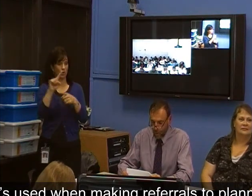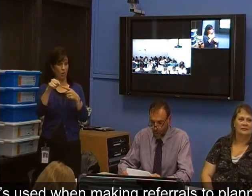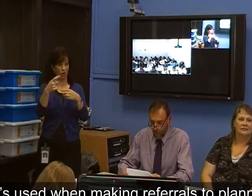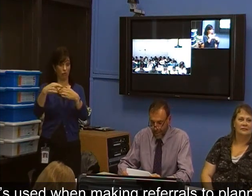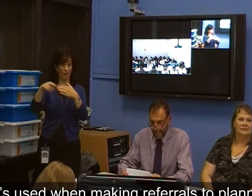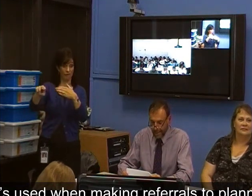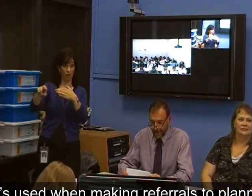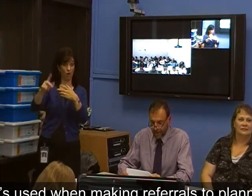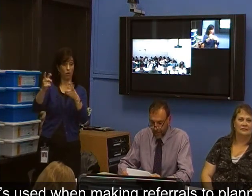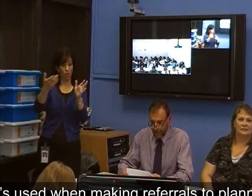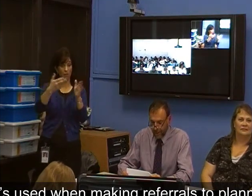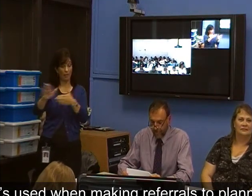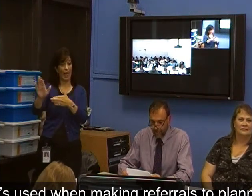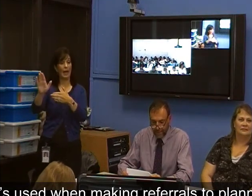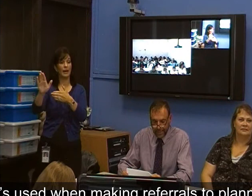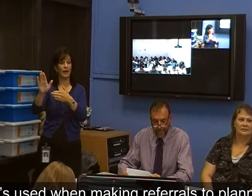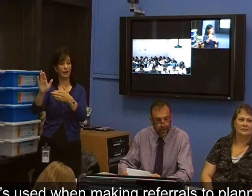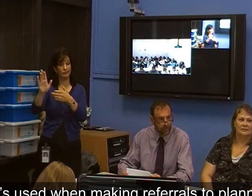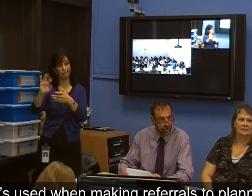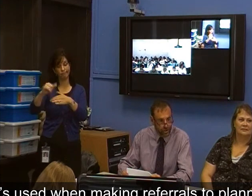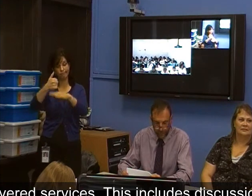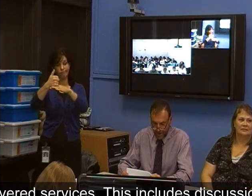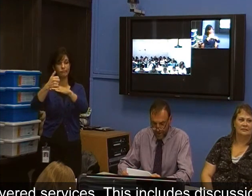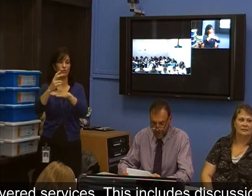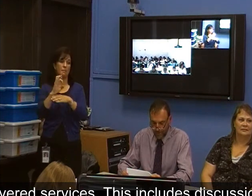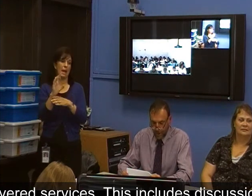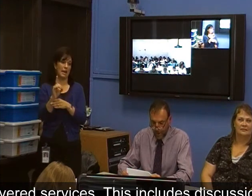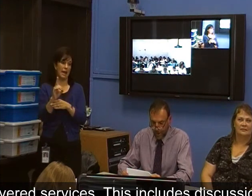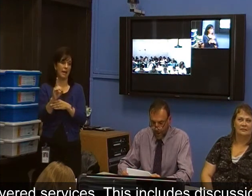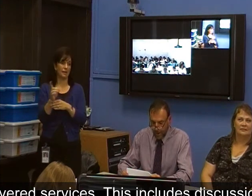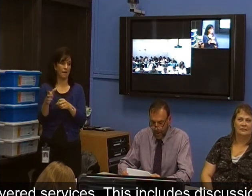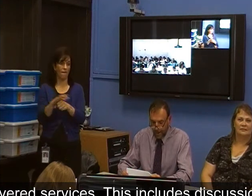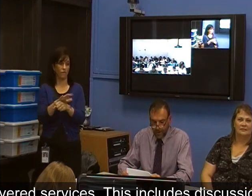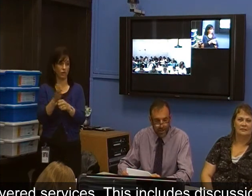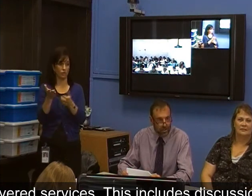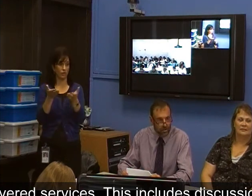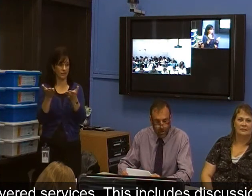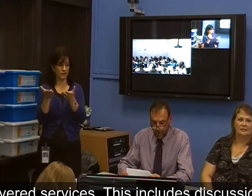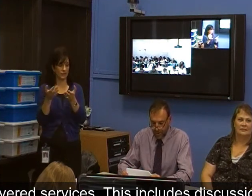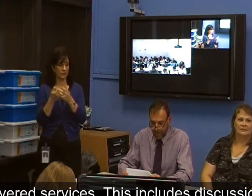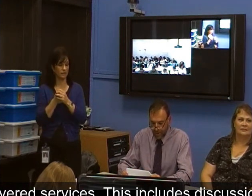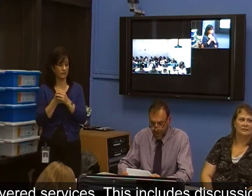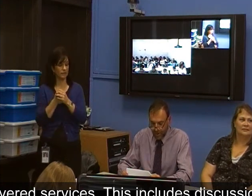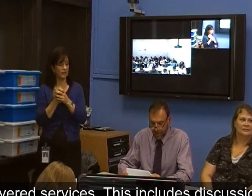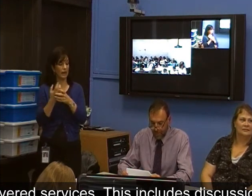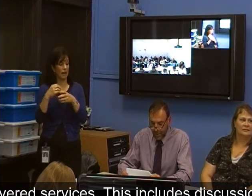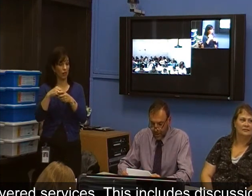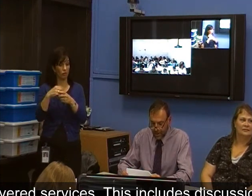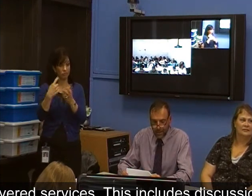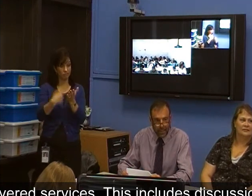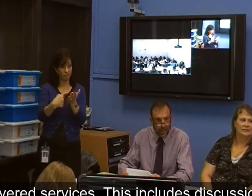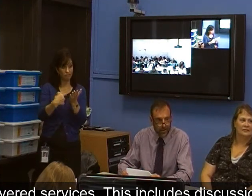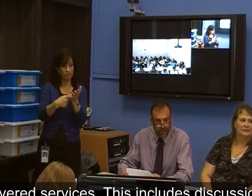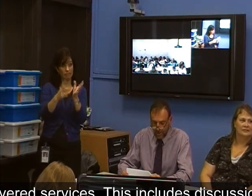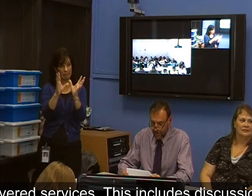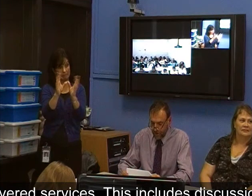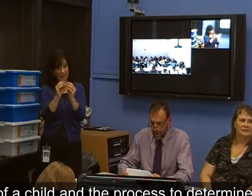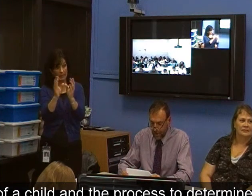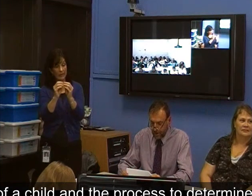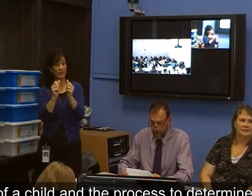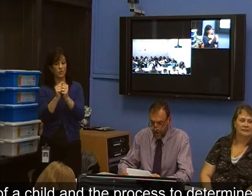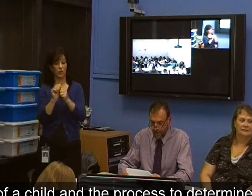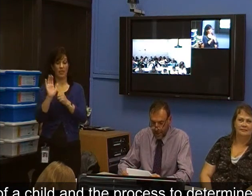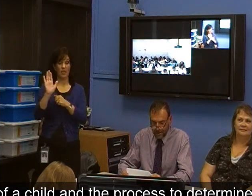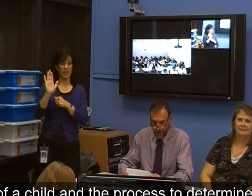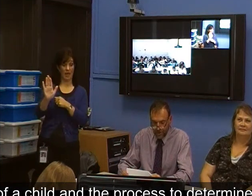or coordinating the delivery of Medicaid-covered services. This includes discussions and meetings on the health needs of a child